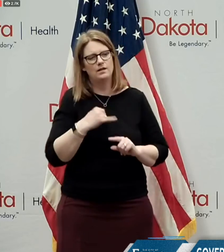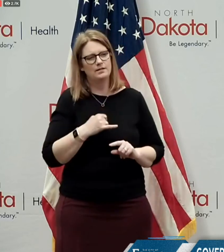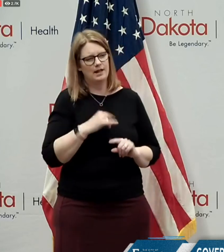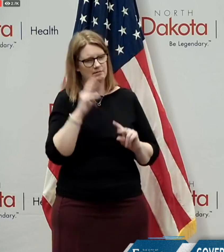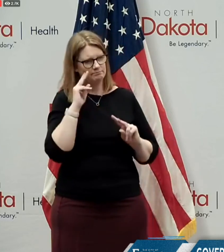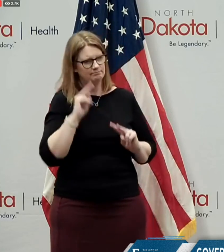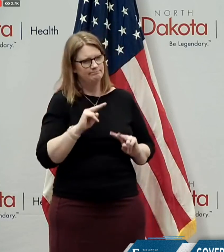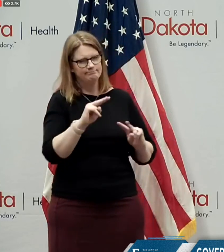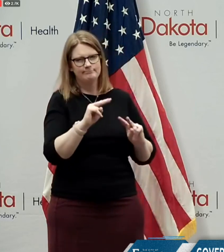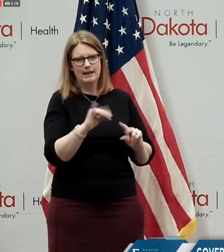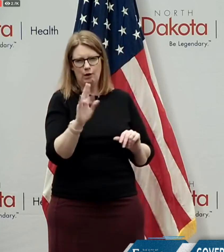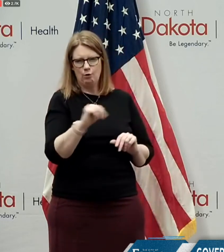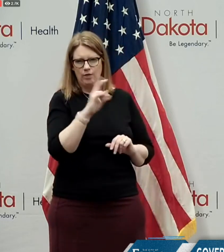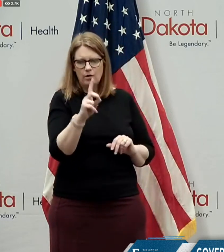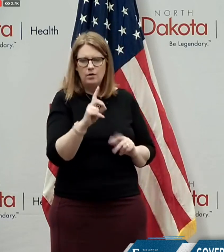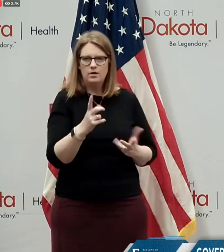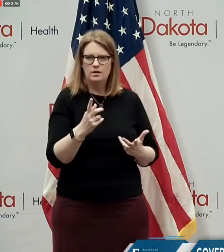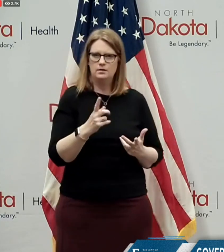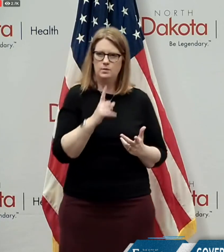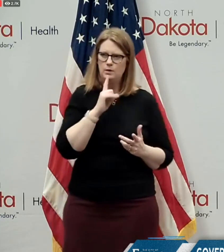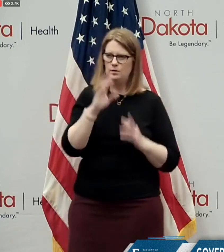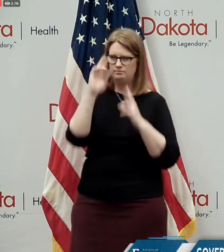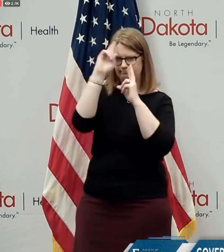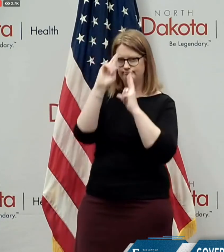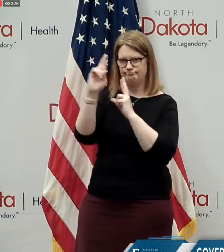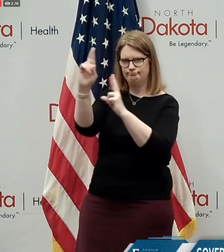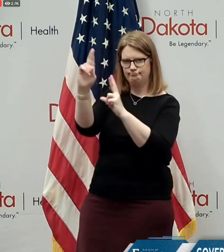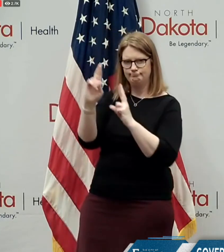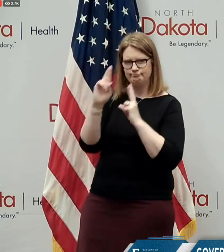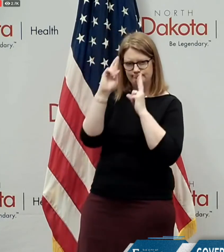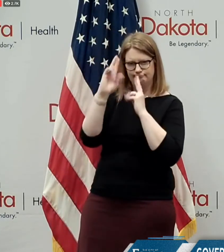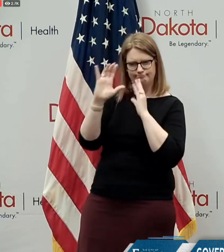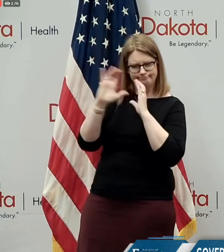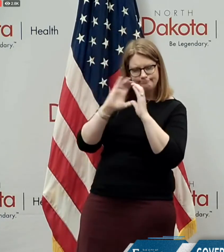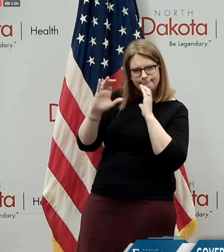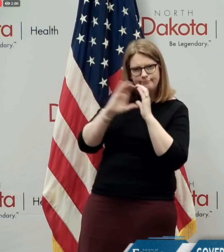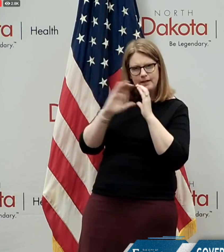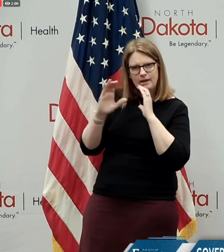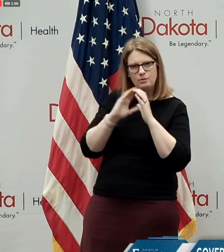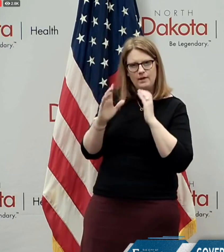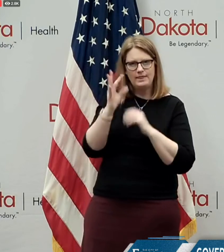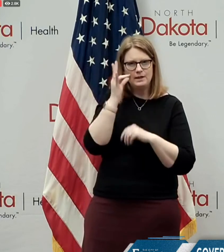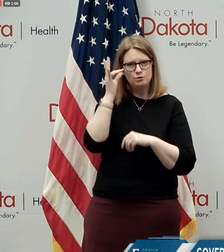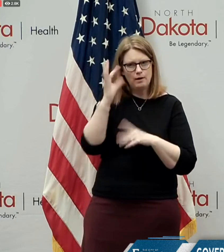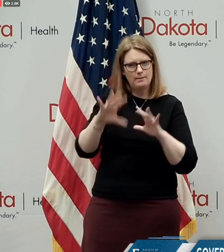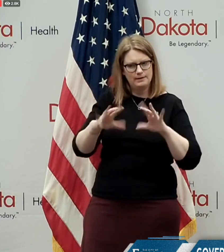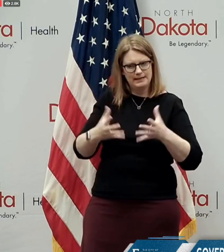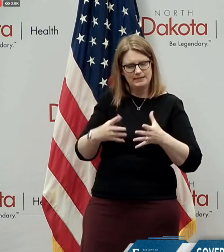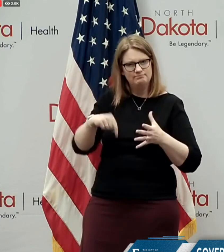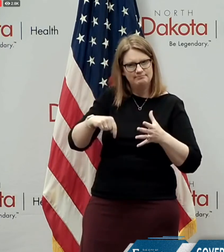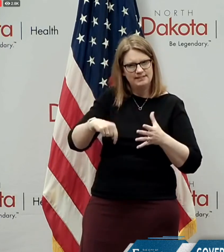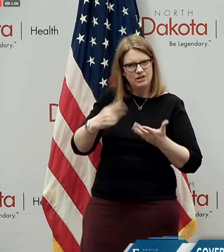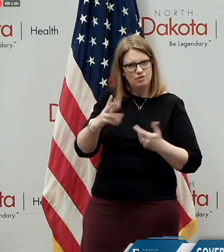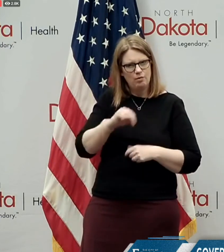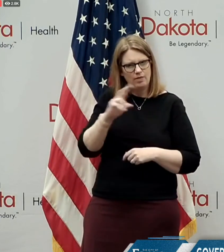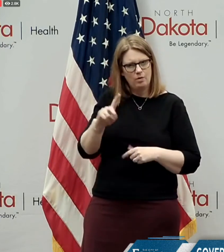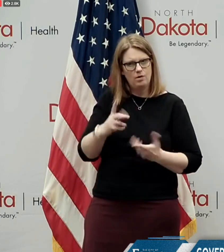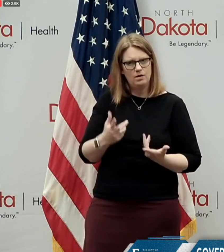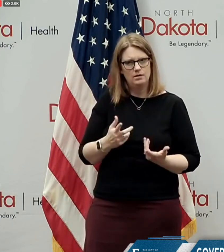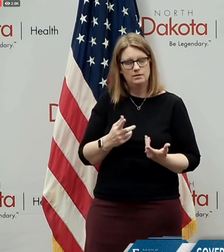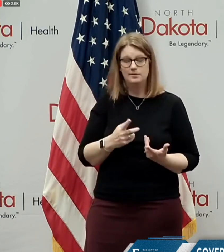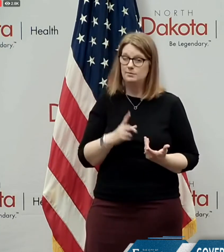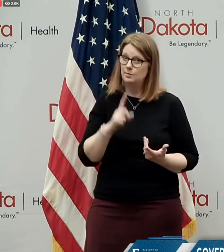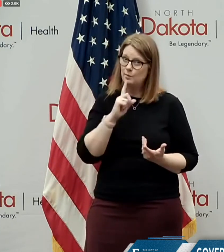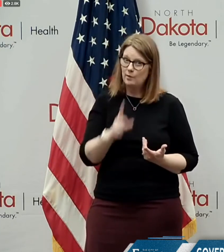respecting communication and understanding tribal nations here in North Dakota. And I'm certainly very, very